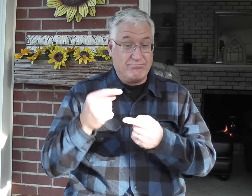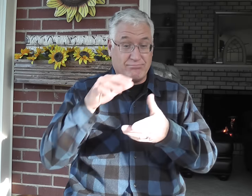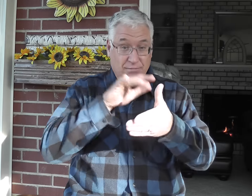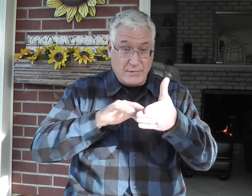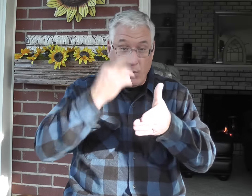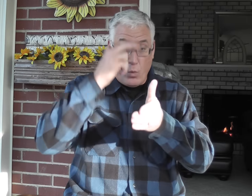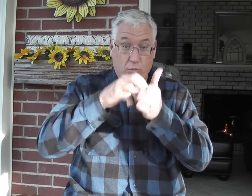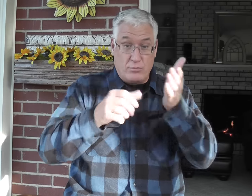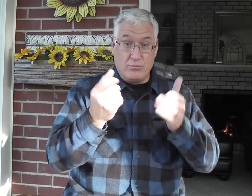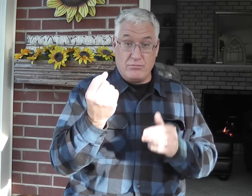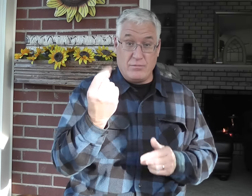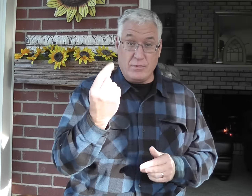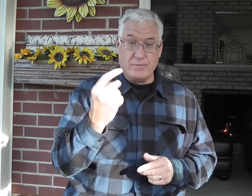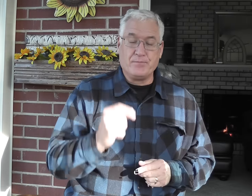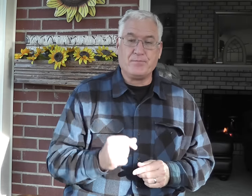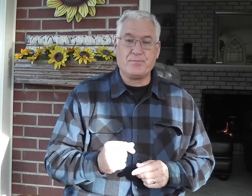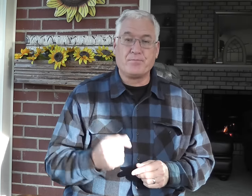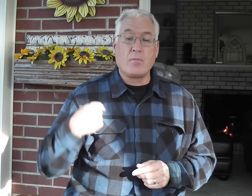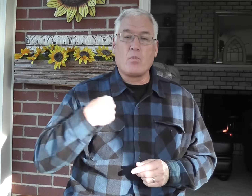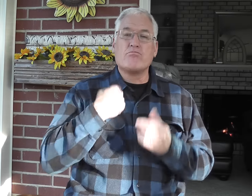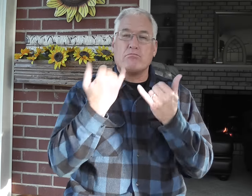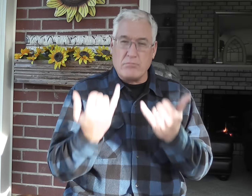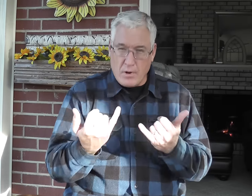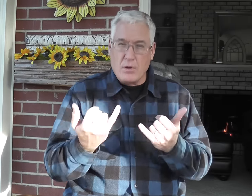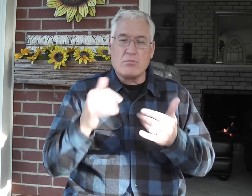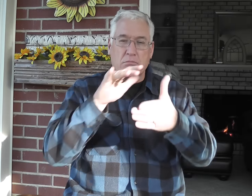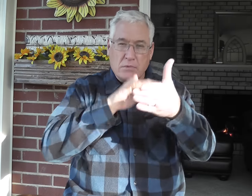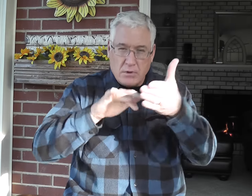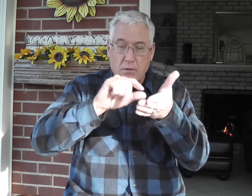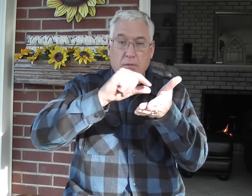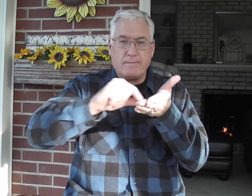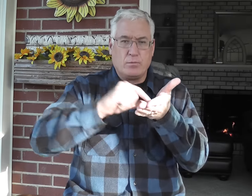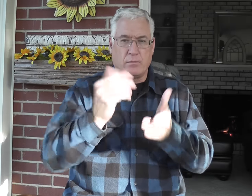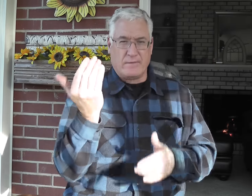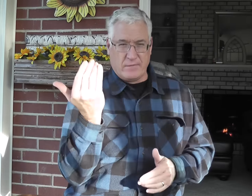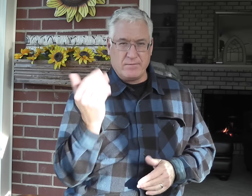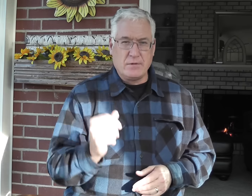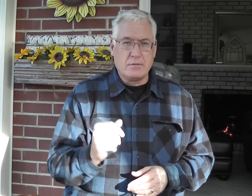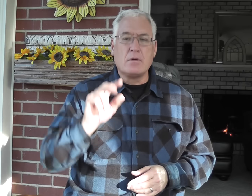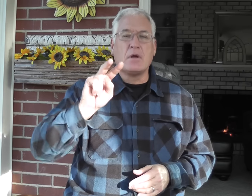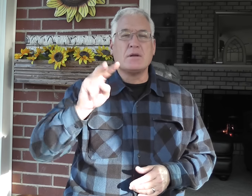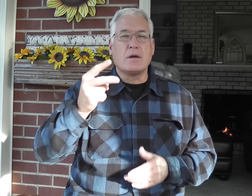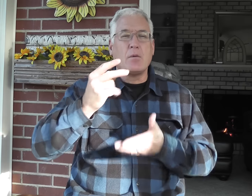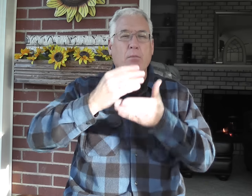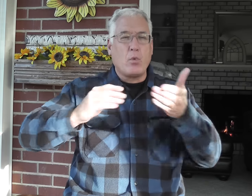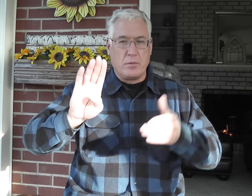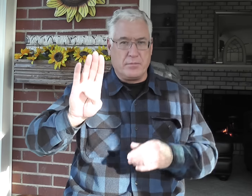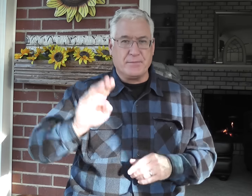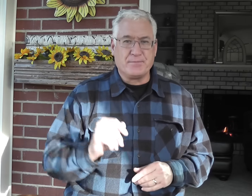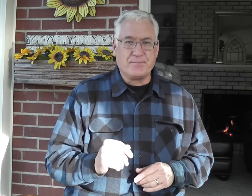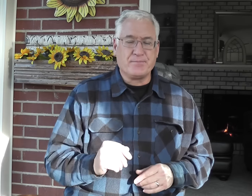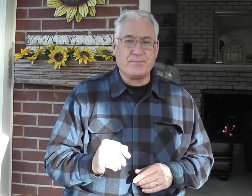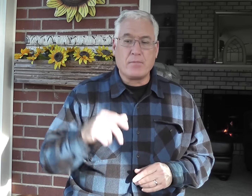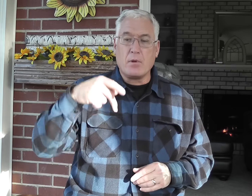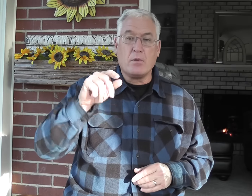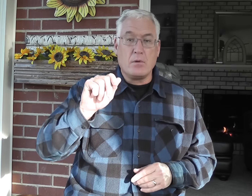We've been studying in Romans in chapter 11, and right now we're looking at verse 15, the second